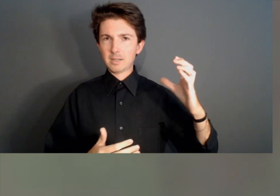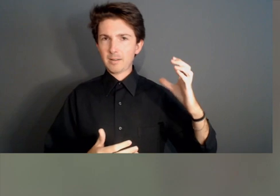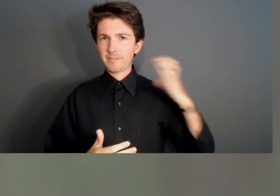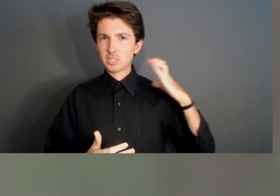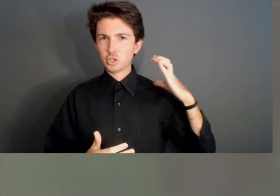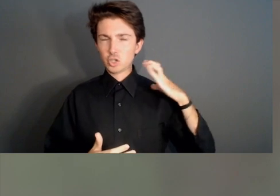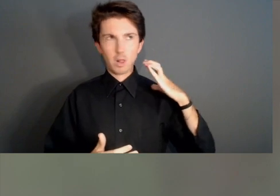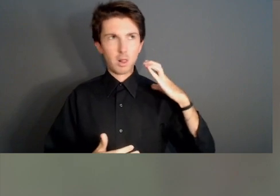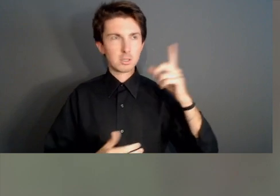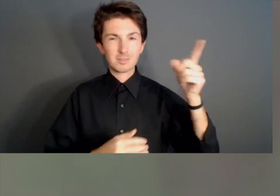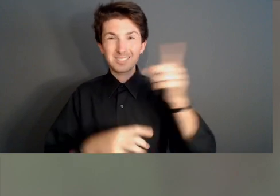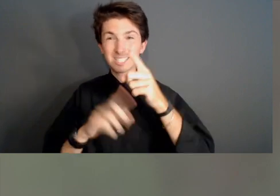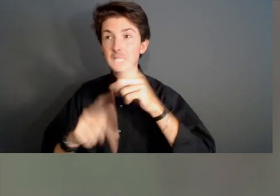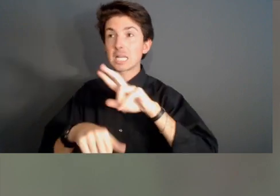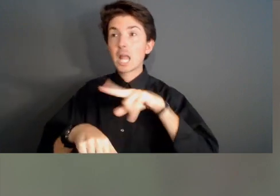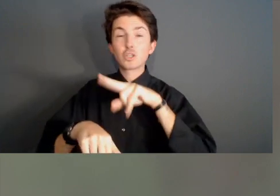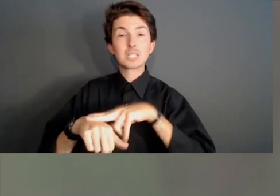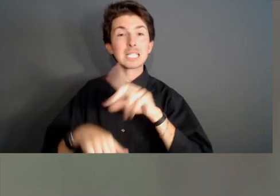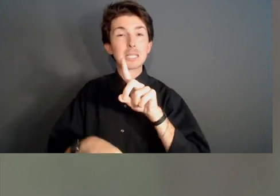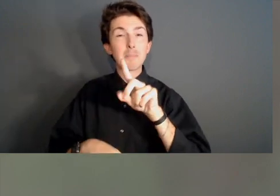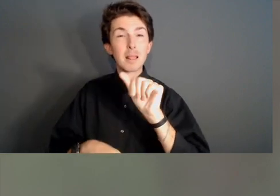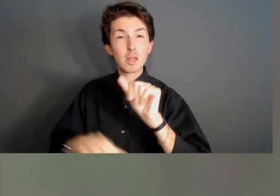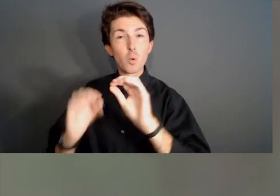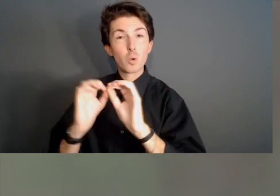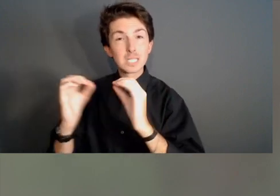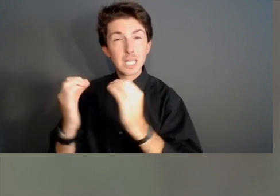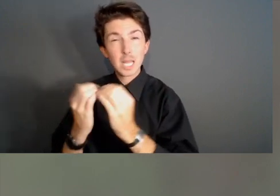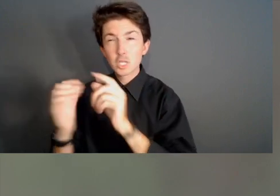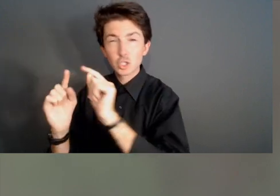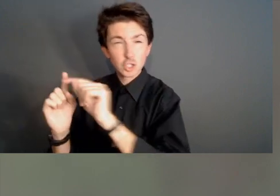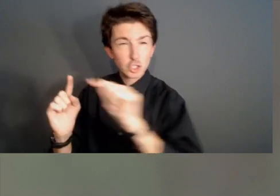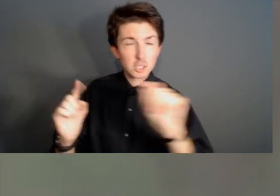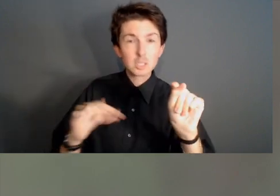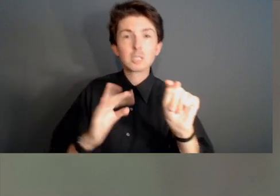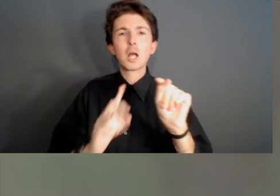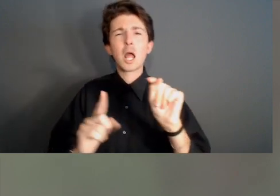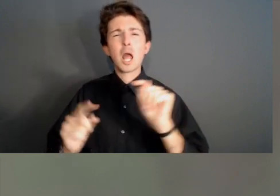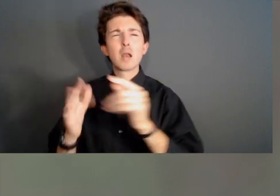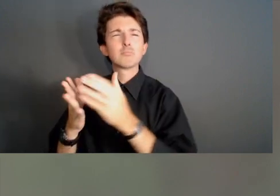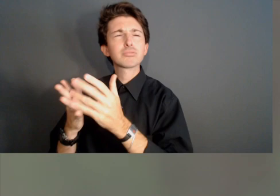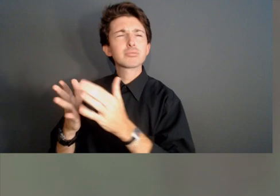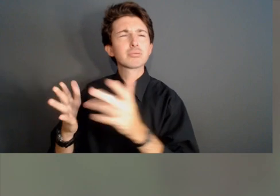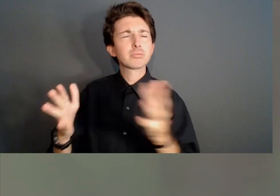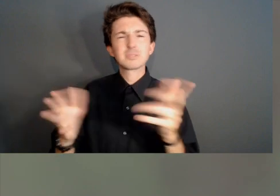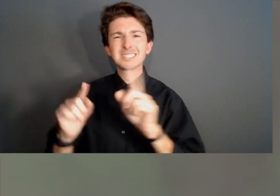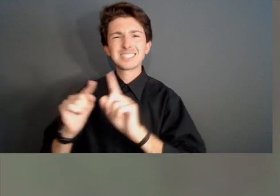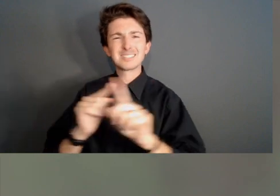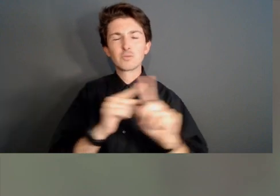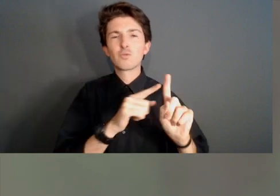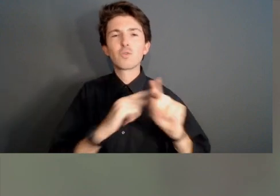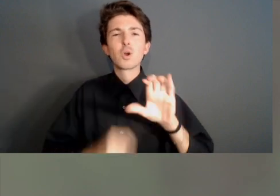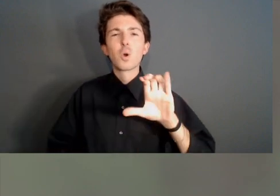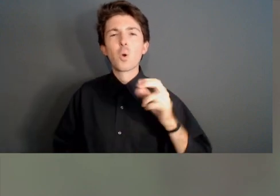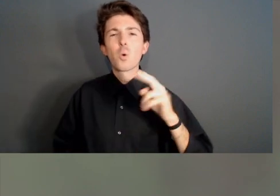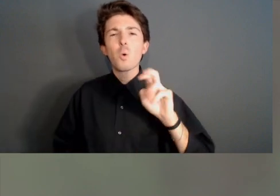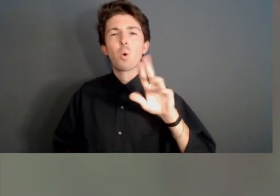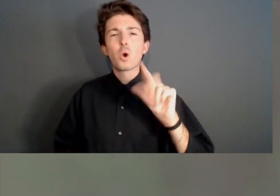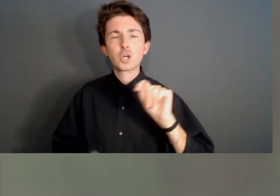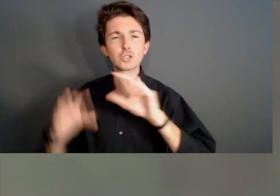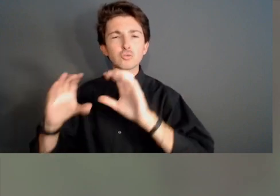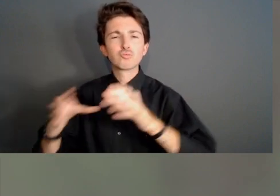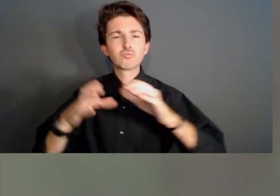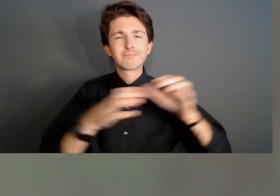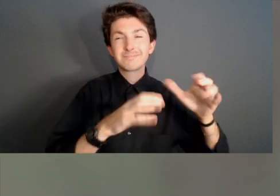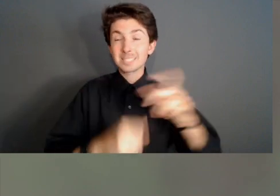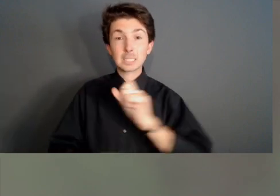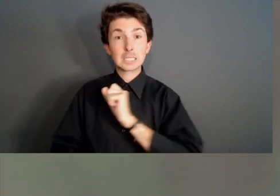disability organizations, and a slew of very talented cohorts and staff that inspired us